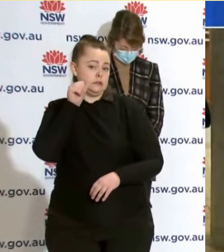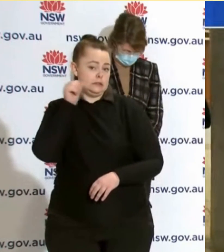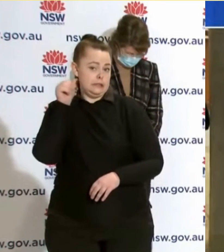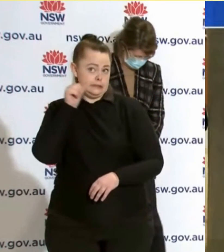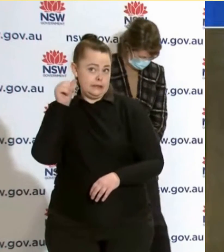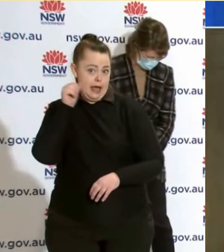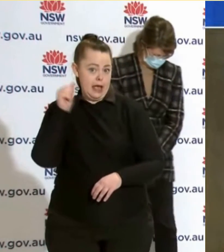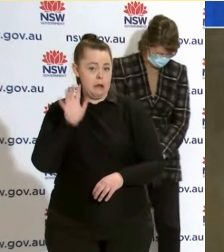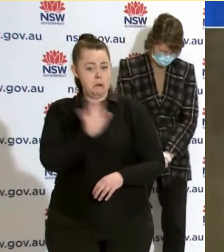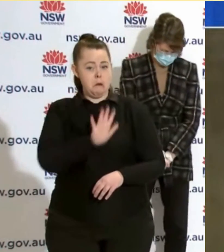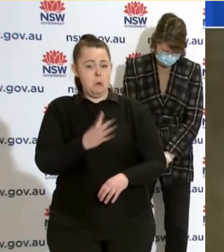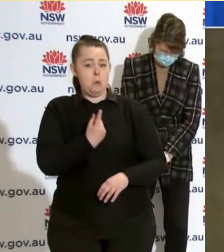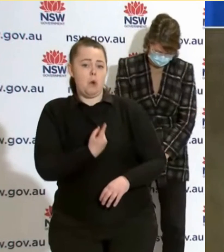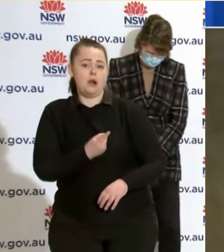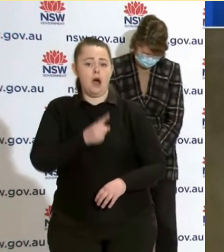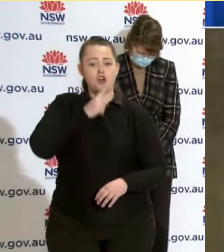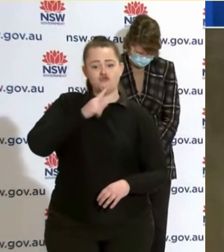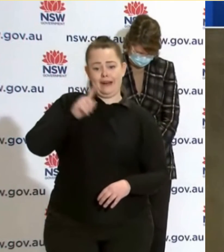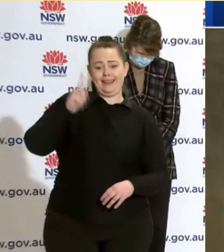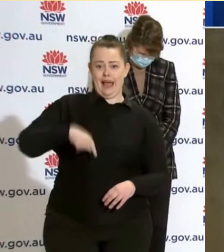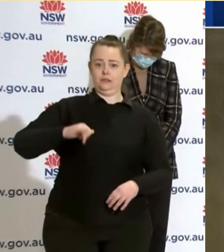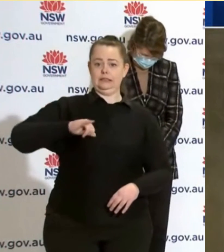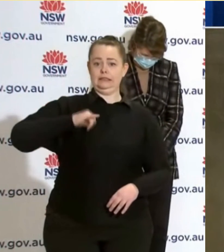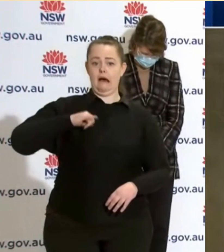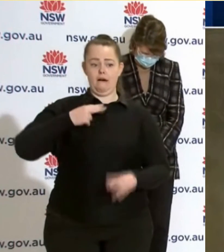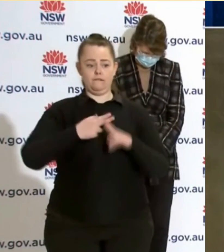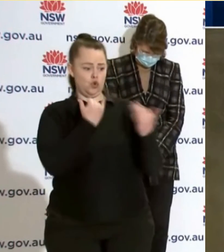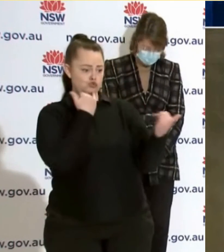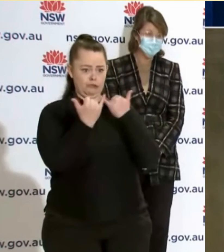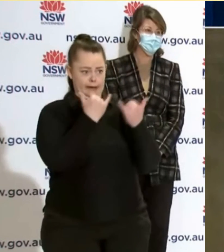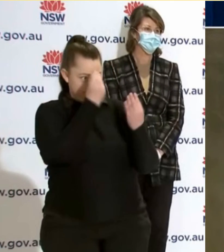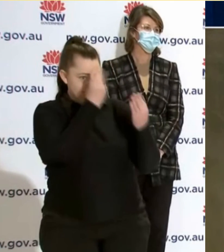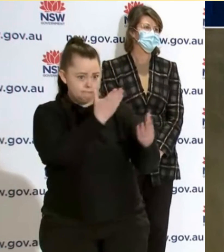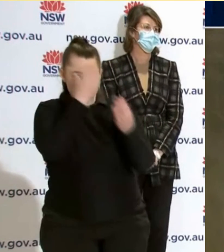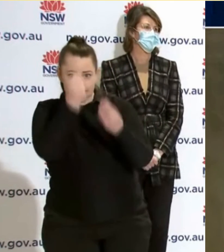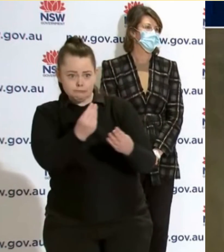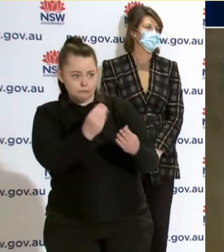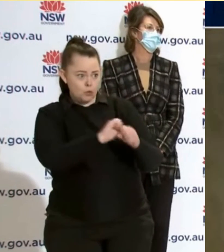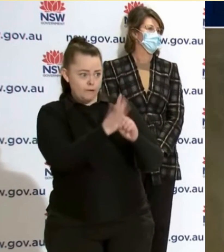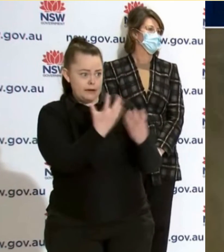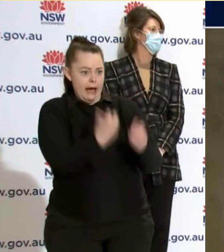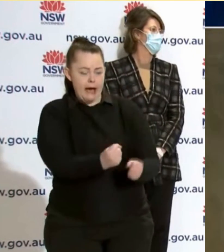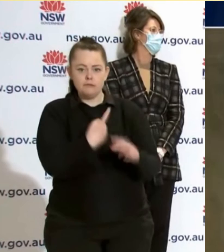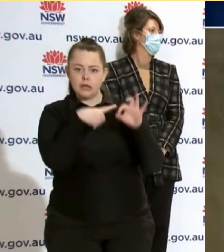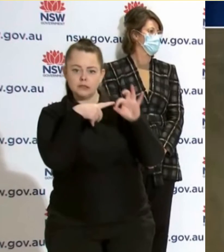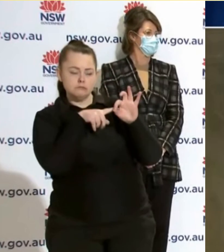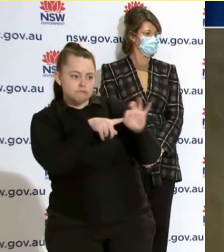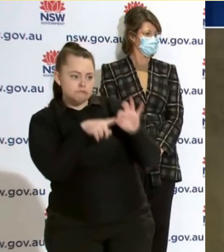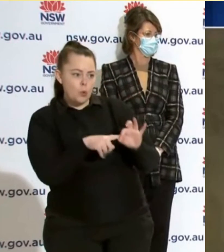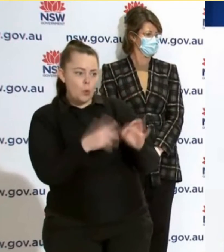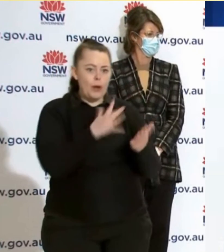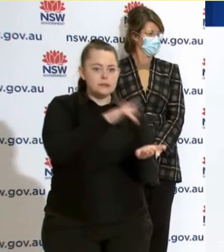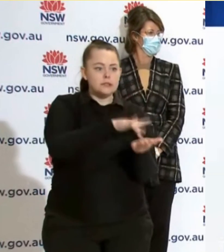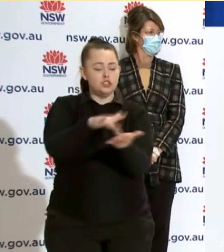Wales soon. Are these roles that people can apply for across the state who are out of work and want to help, or are they mainly military that are being